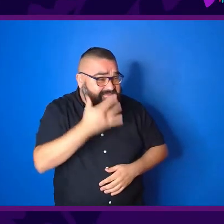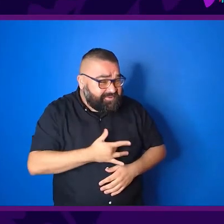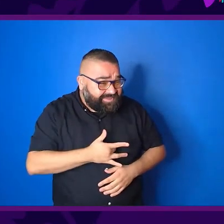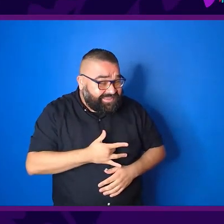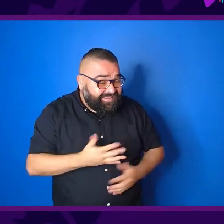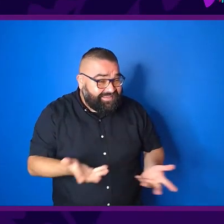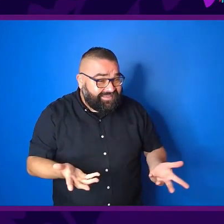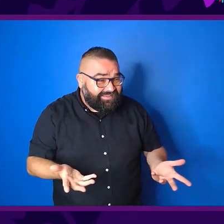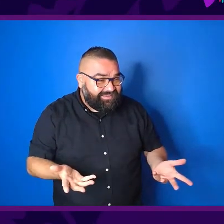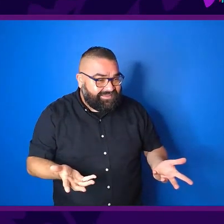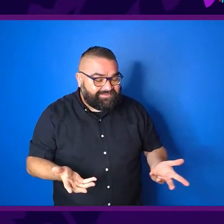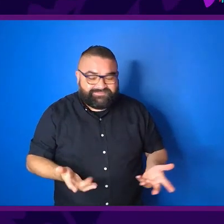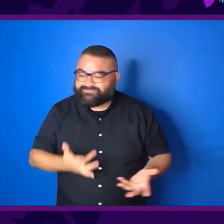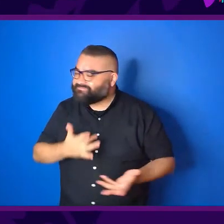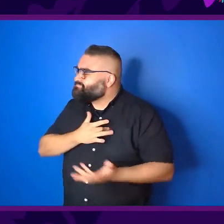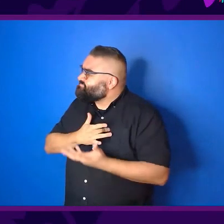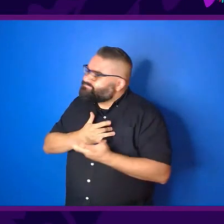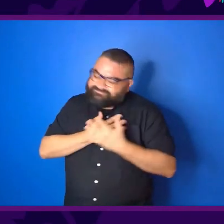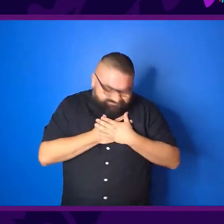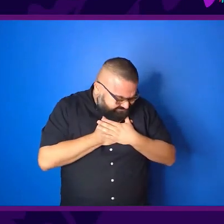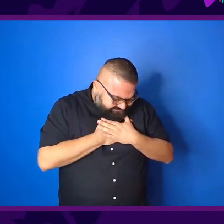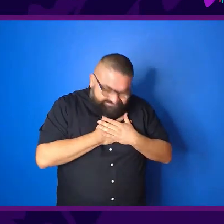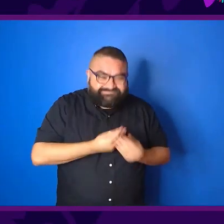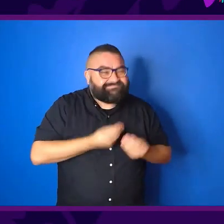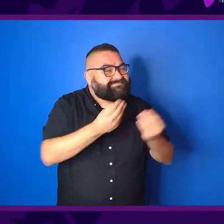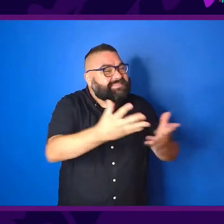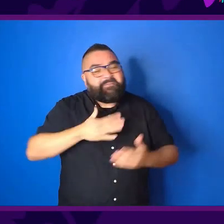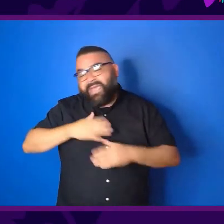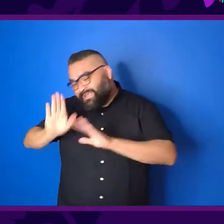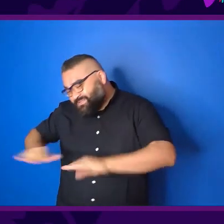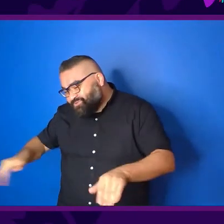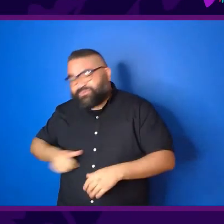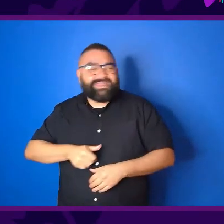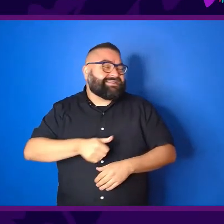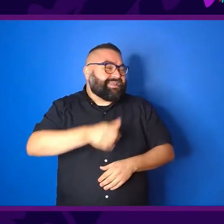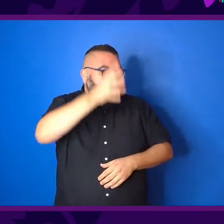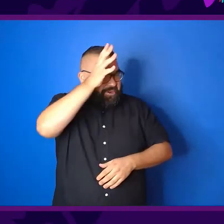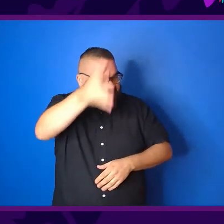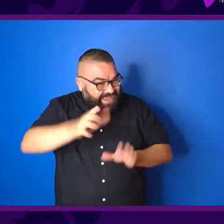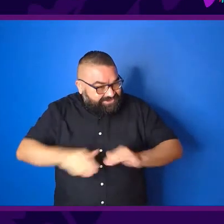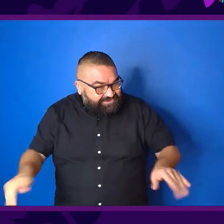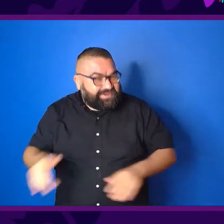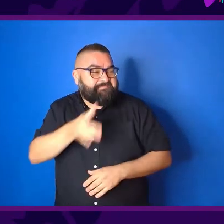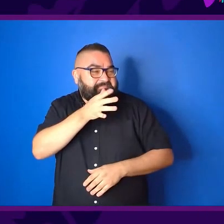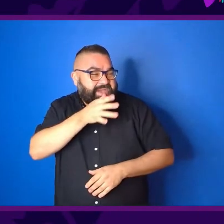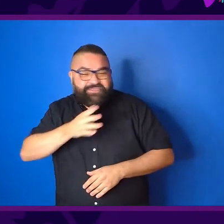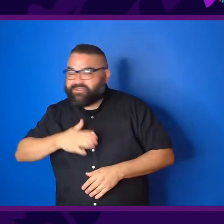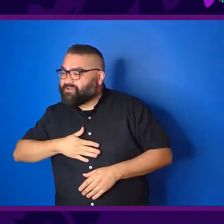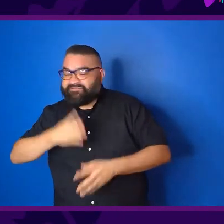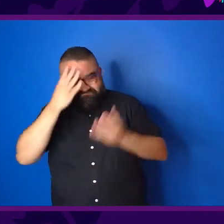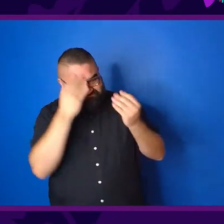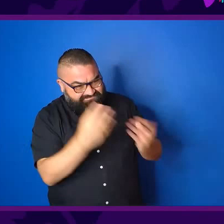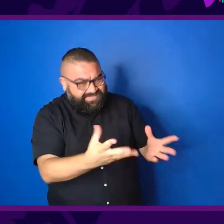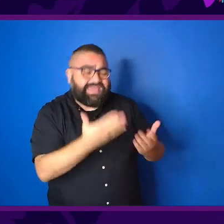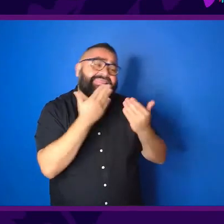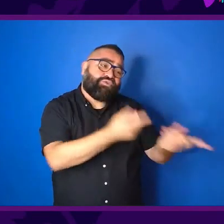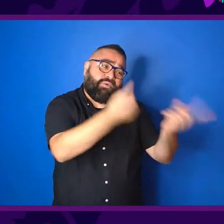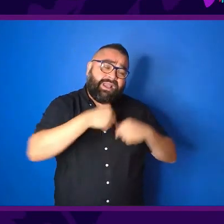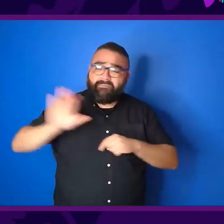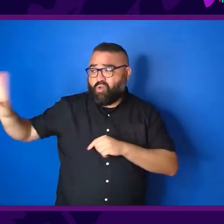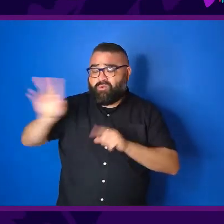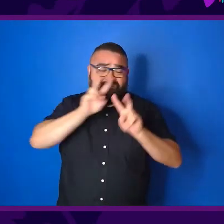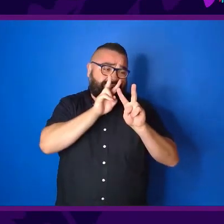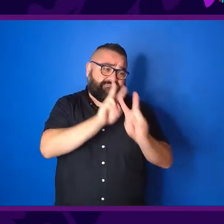of my heart, and my children, my grandchildren, and my mother, thank you for coming to her funeral. All I can tell you is this: